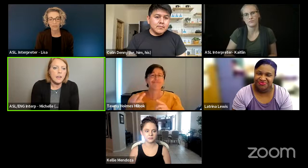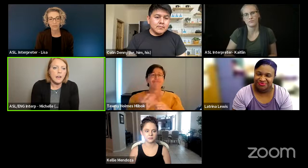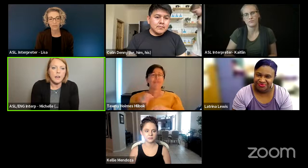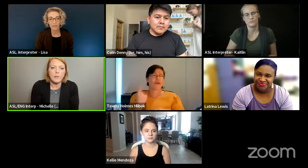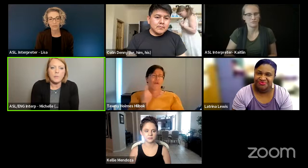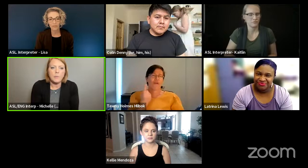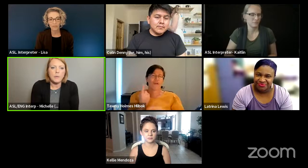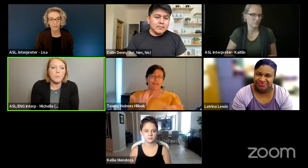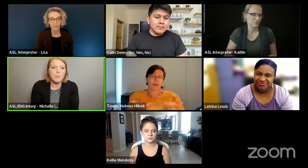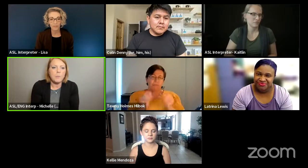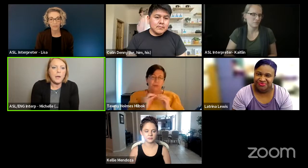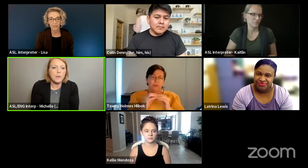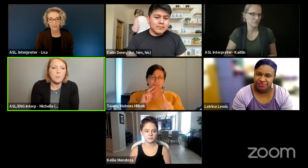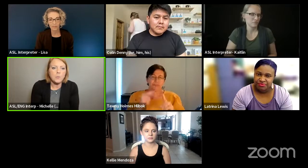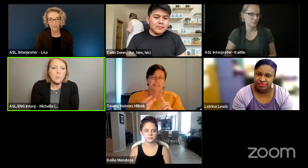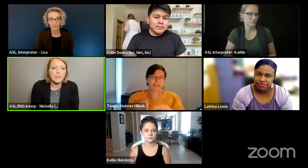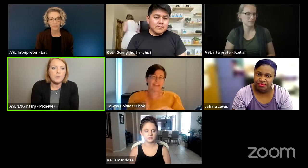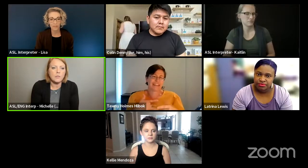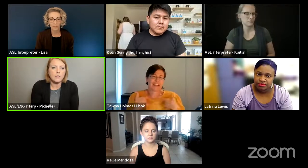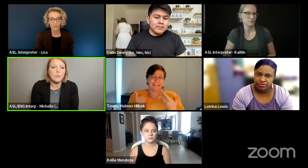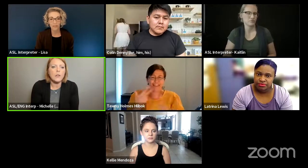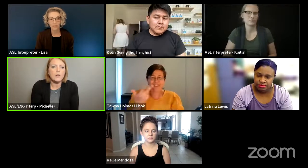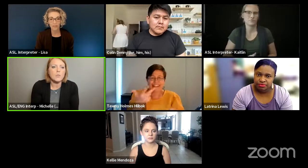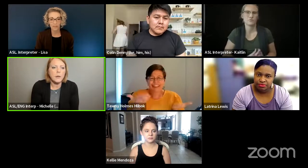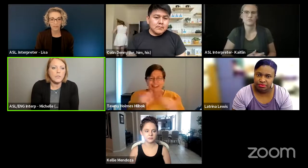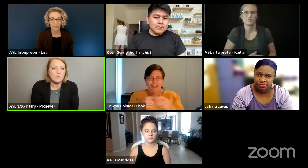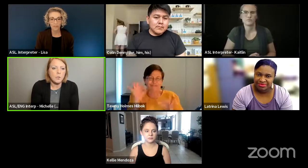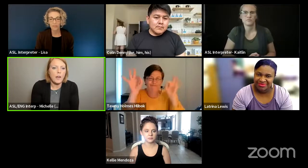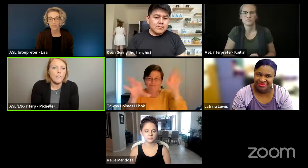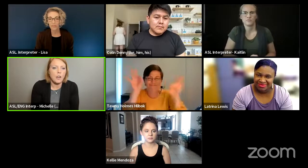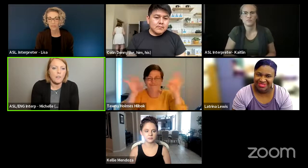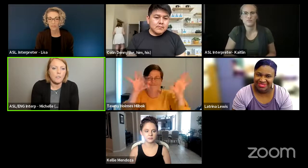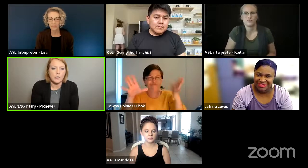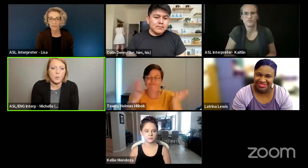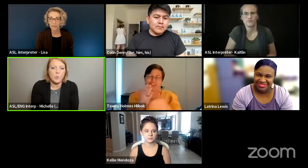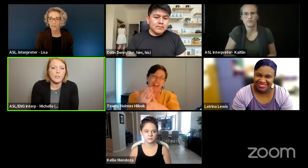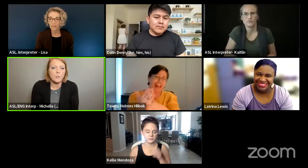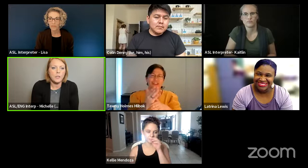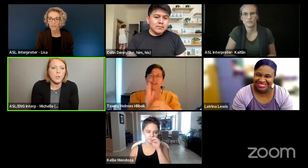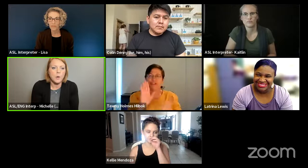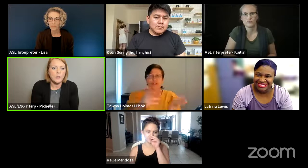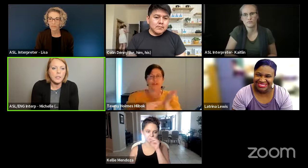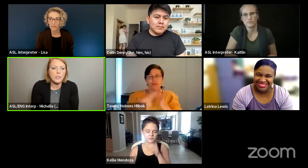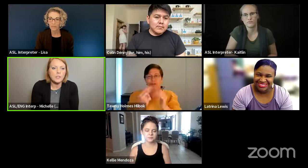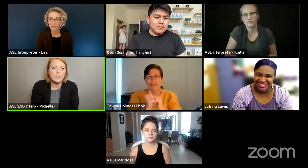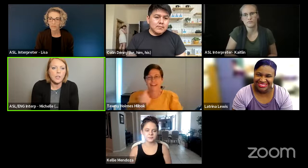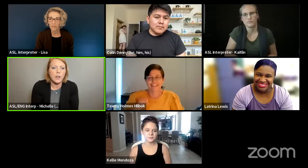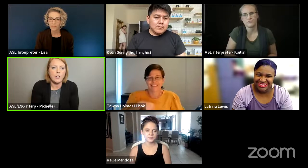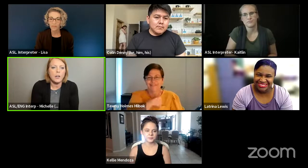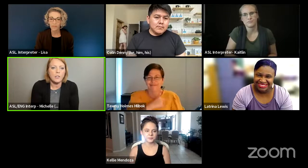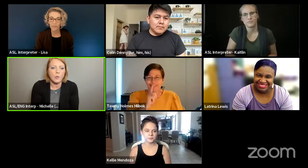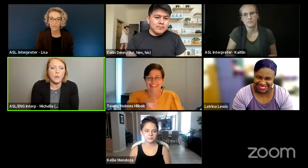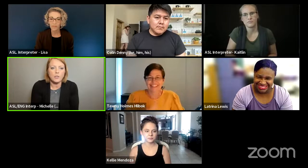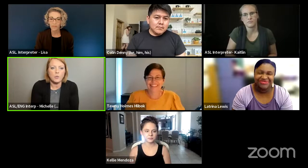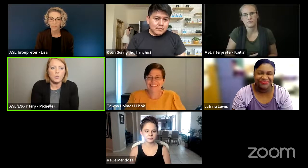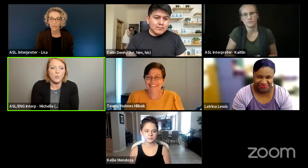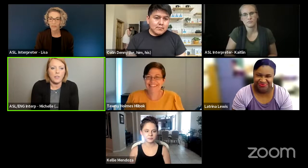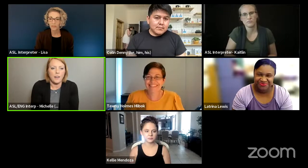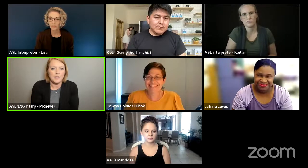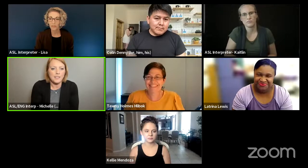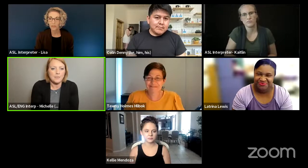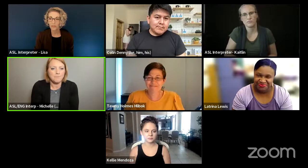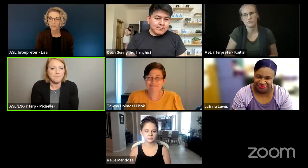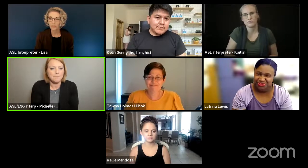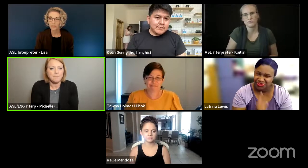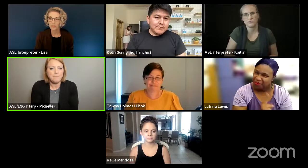identities, maybe parent perspective, what other perspective you have to offer. So we wanted to bring you all here to share your truth